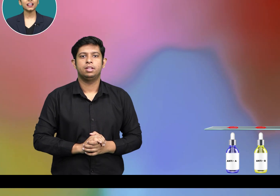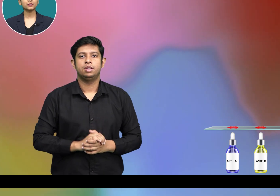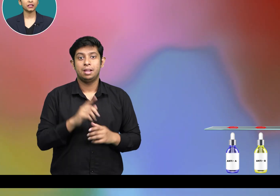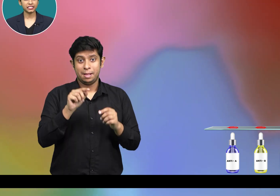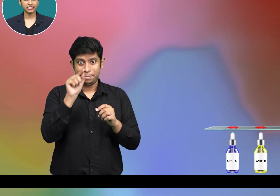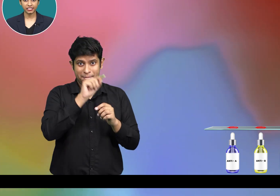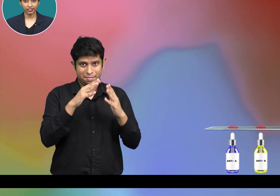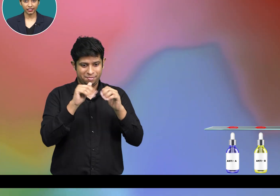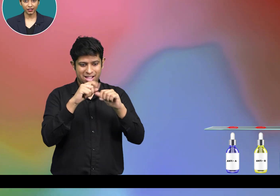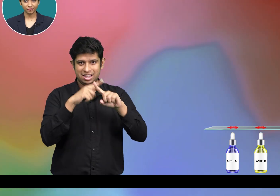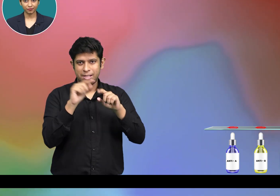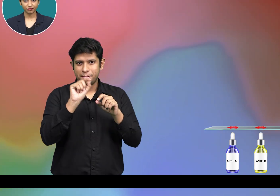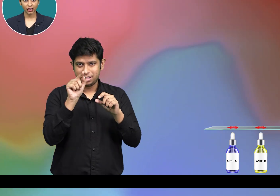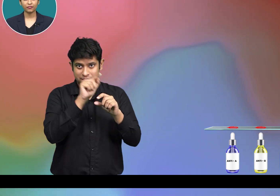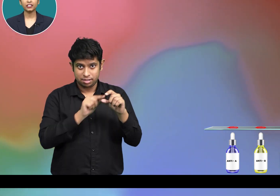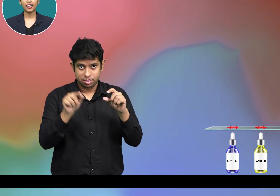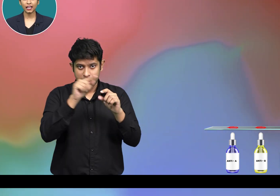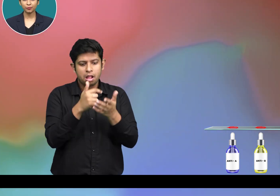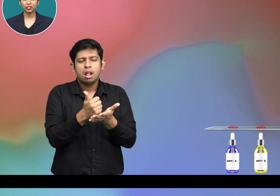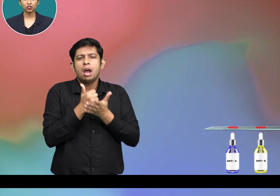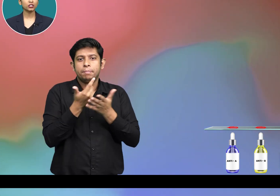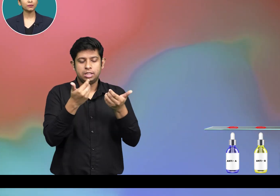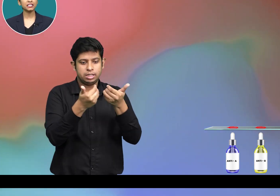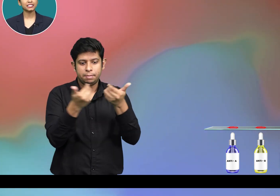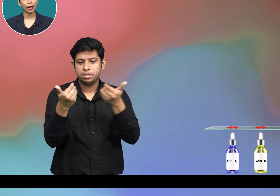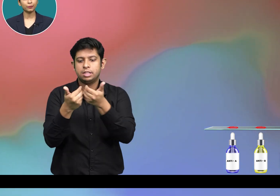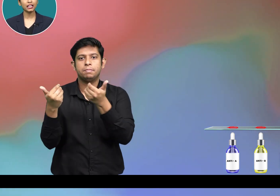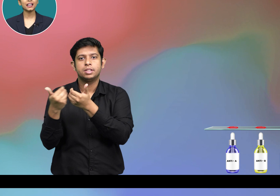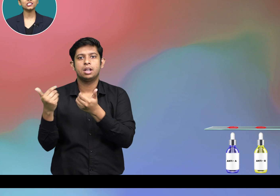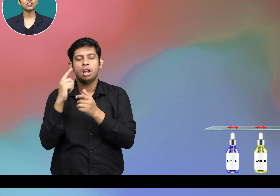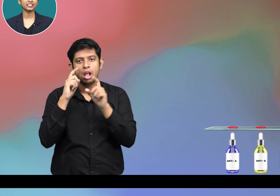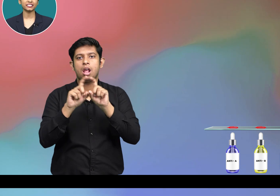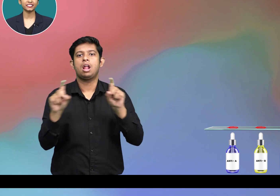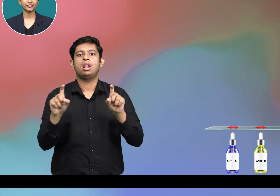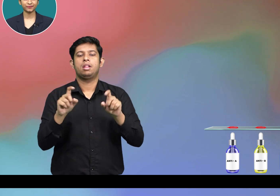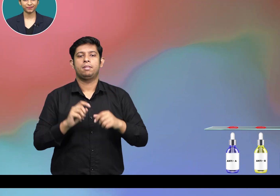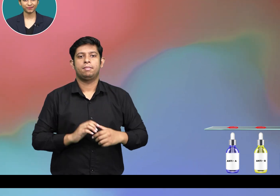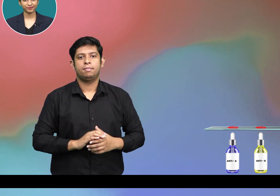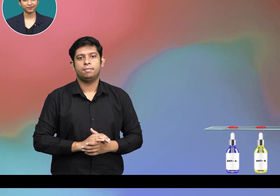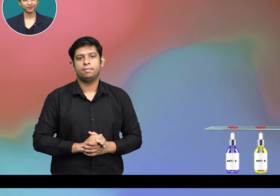The wax pencil circle will help to keep the sample isolated.